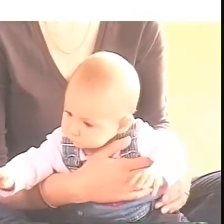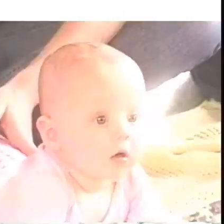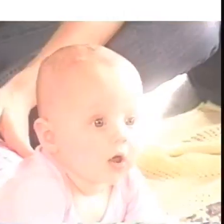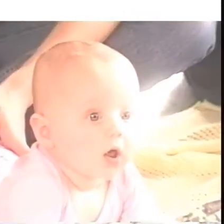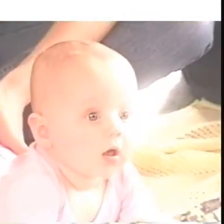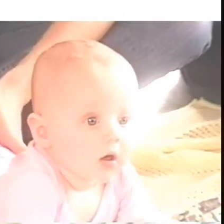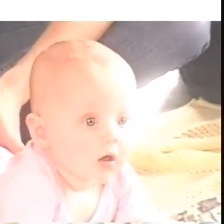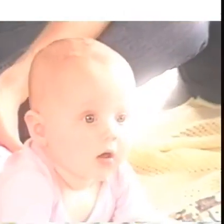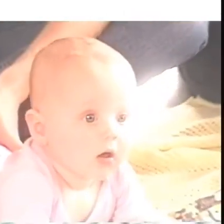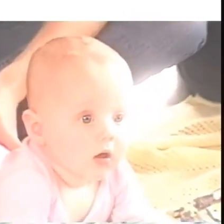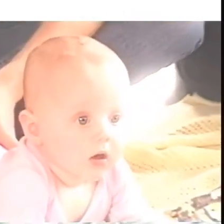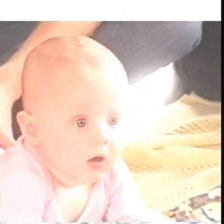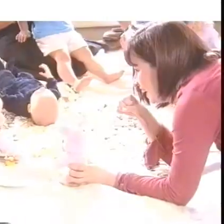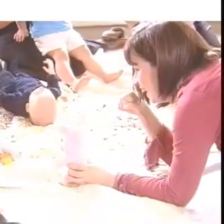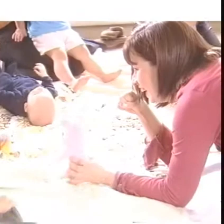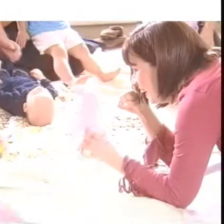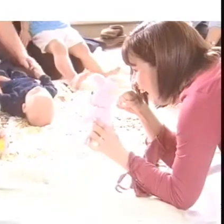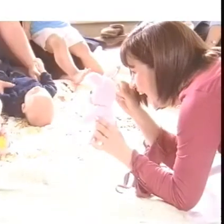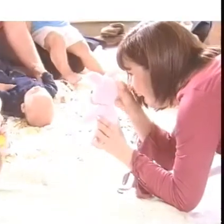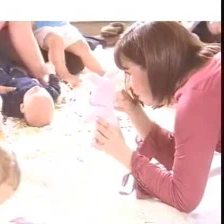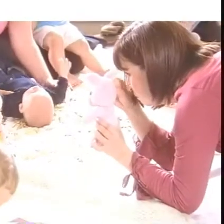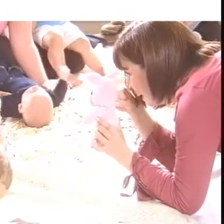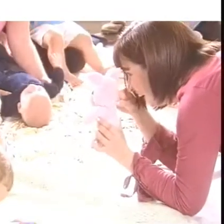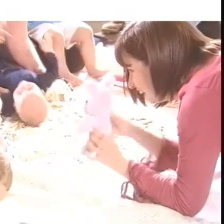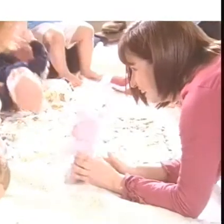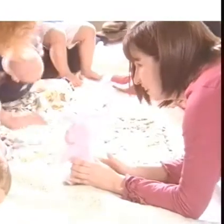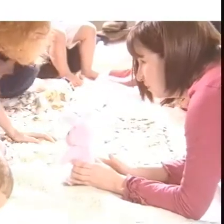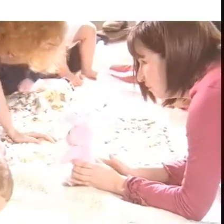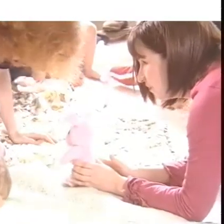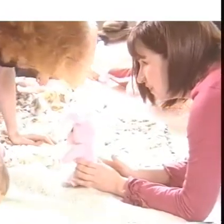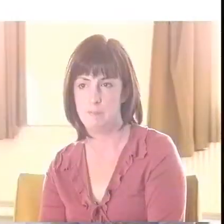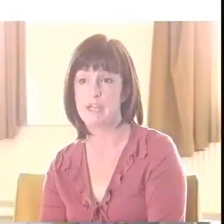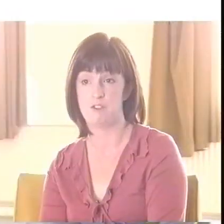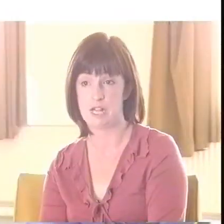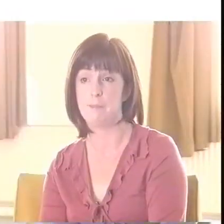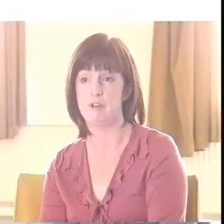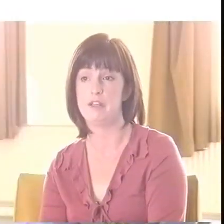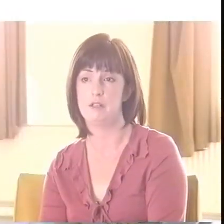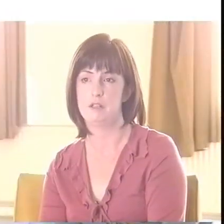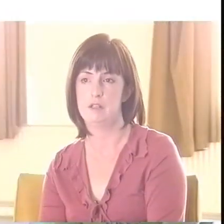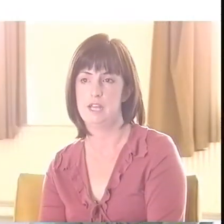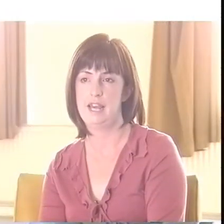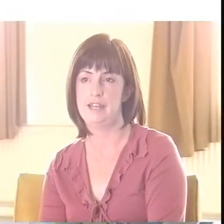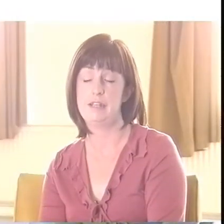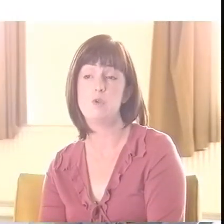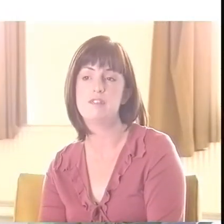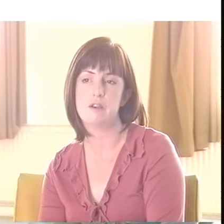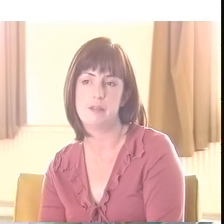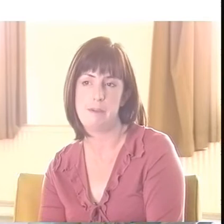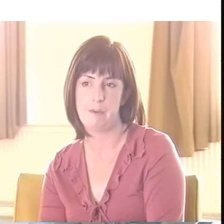into what sort of cry that baby's making at that time. It gives them a bigger vocabulary. It also empowers